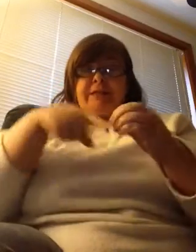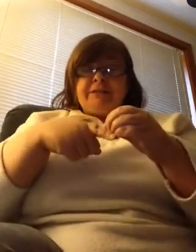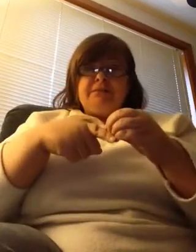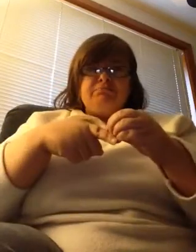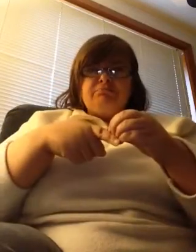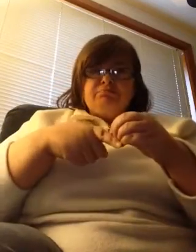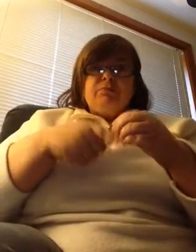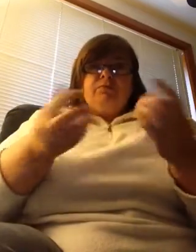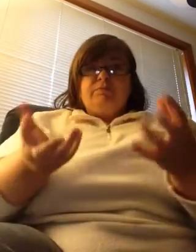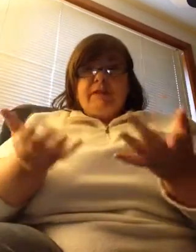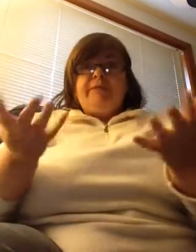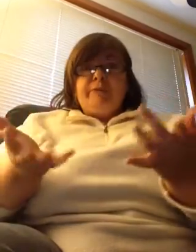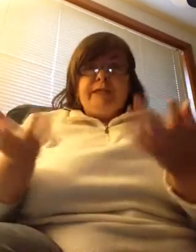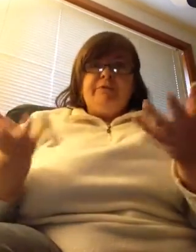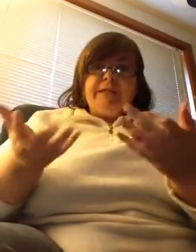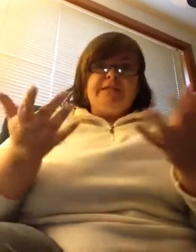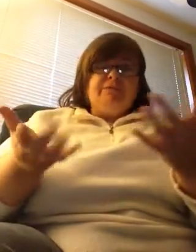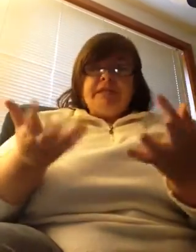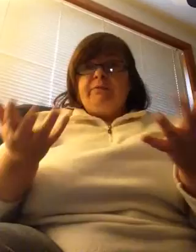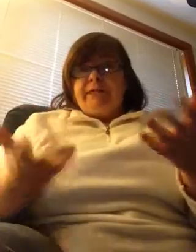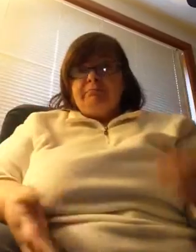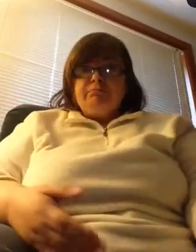about, wait and wait and wait and wait and wait.